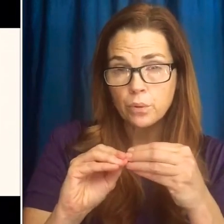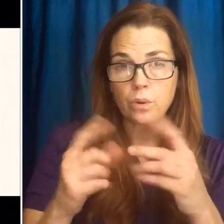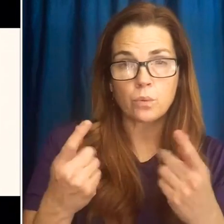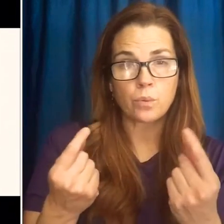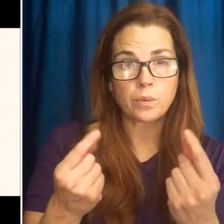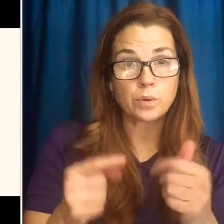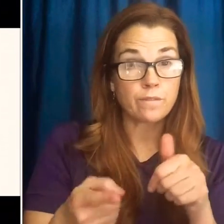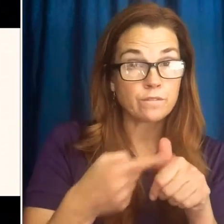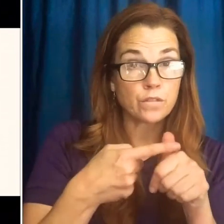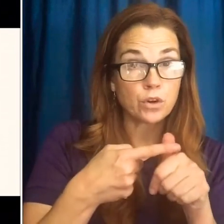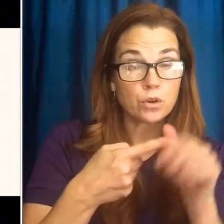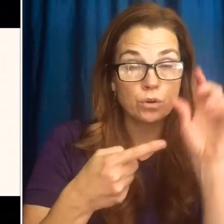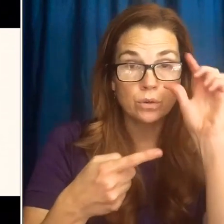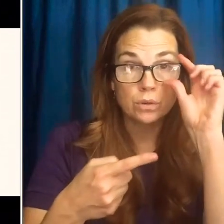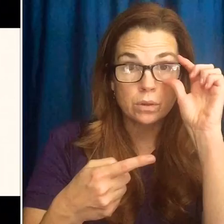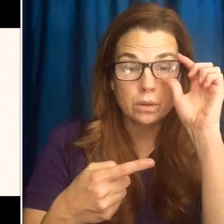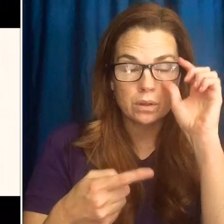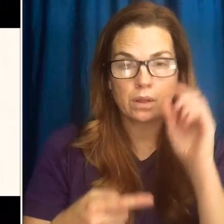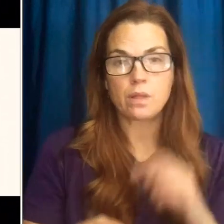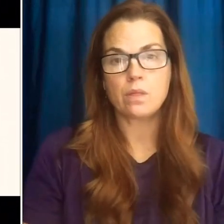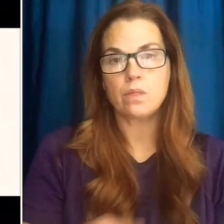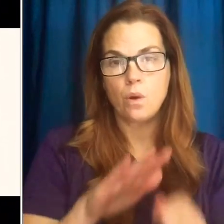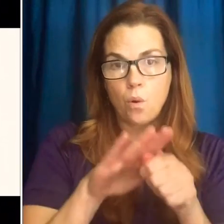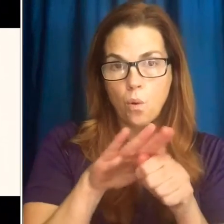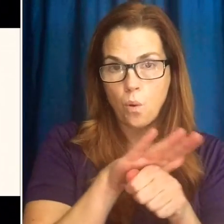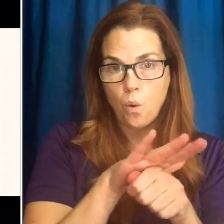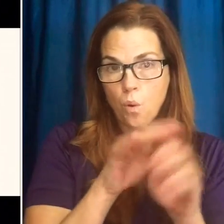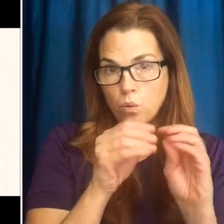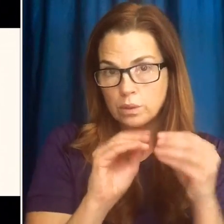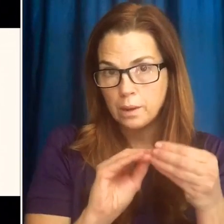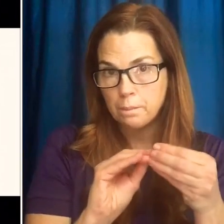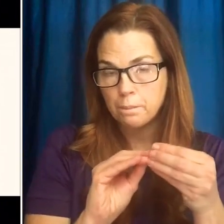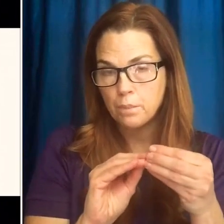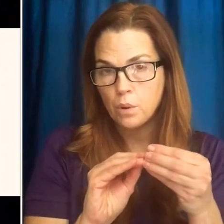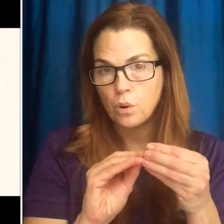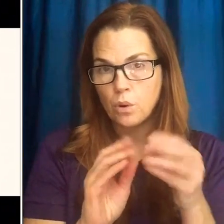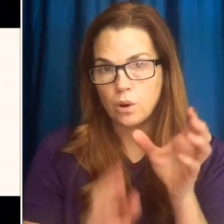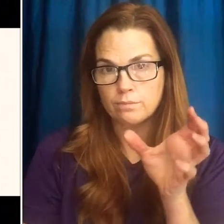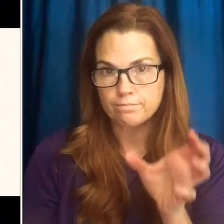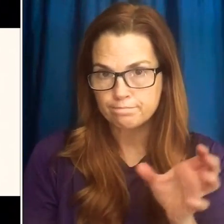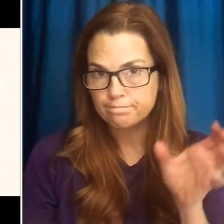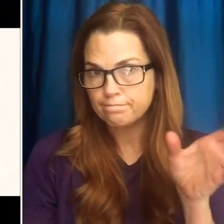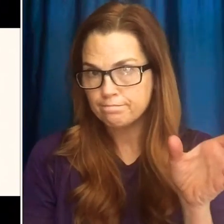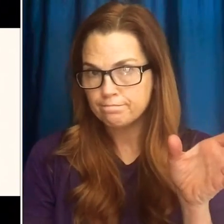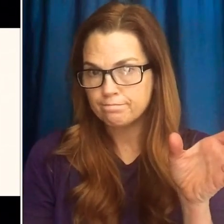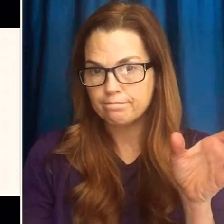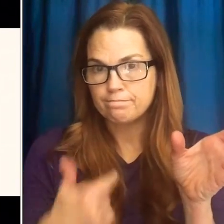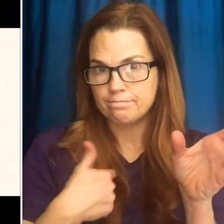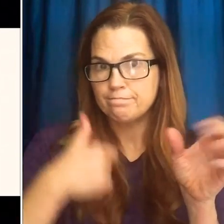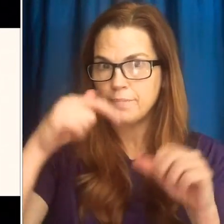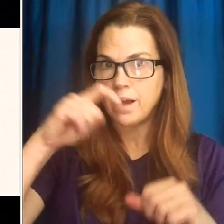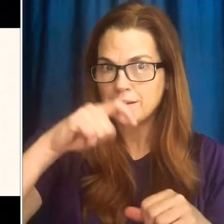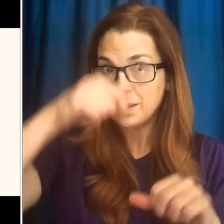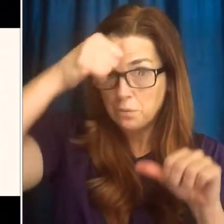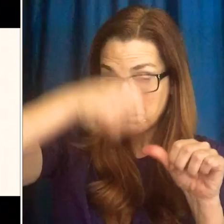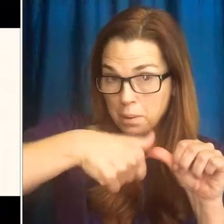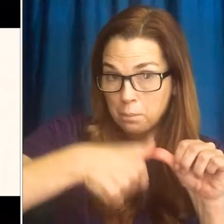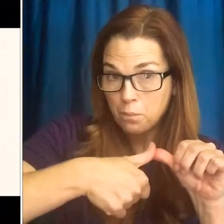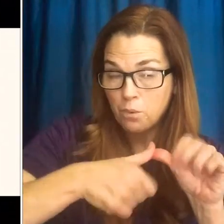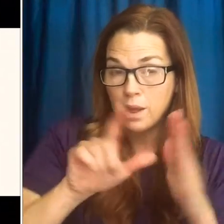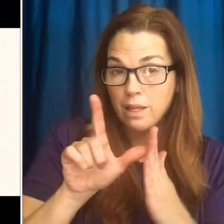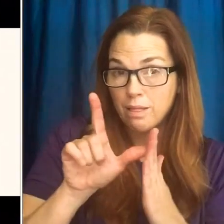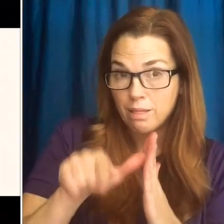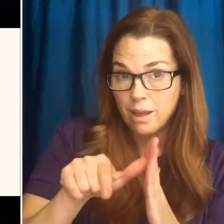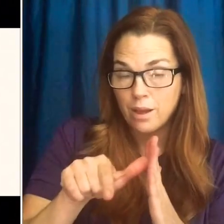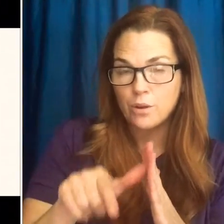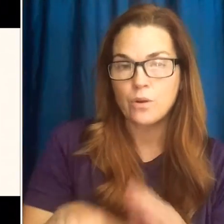the side. I don't want to forget it. It needs to be included, but it doesn't need to be rewritten. I'm not